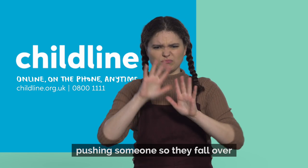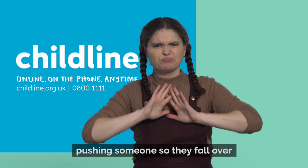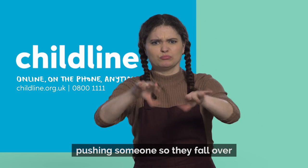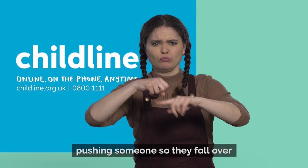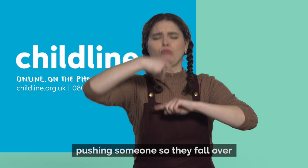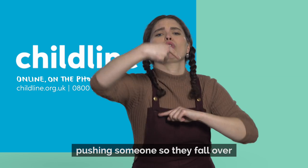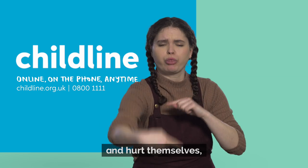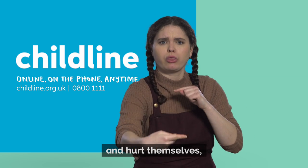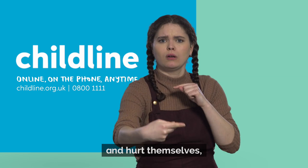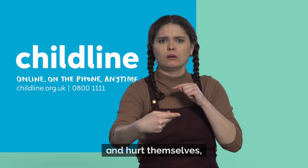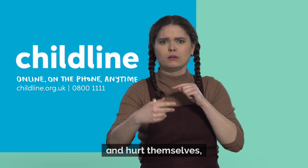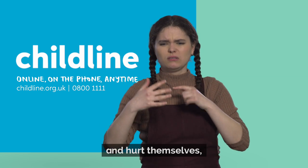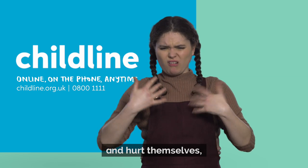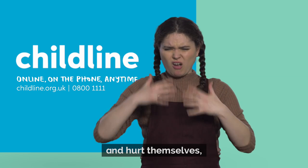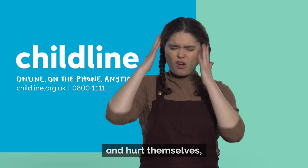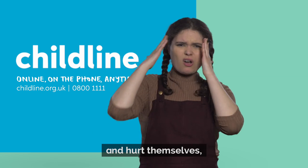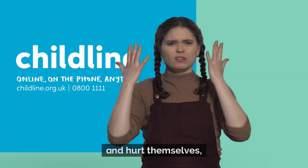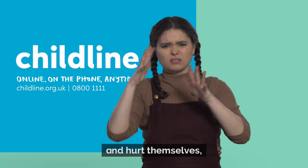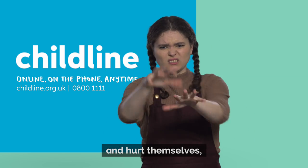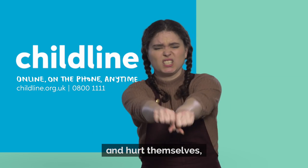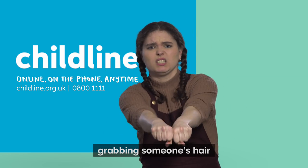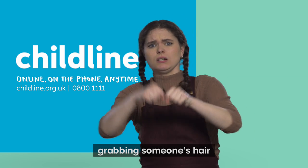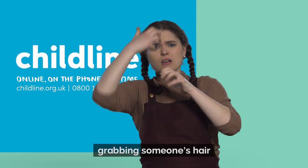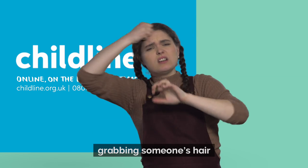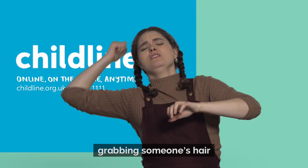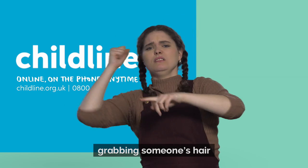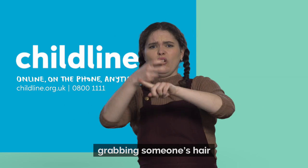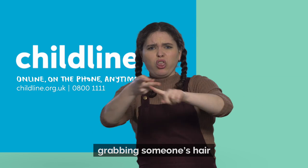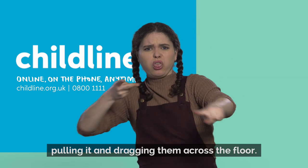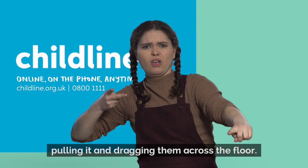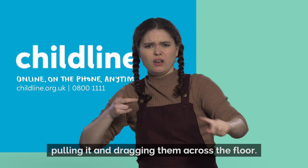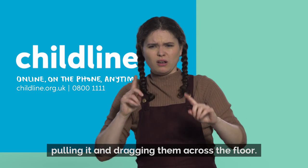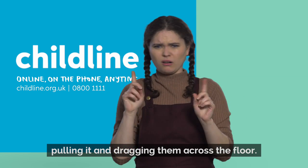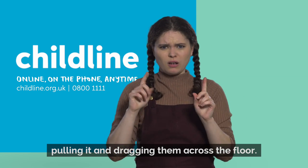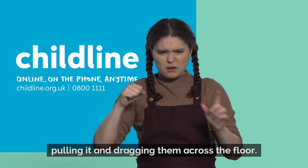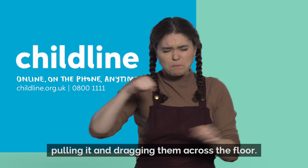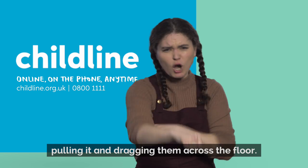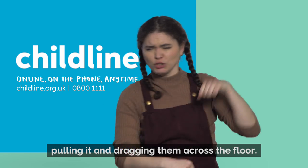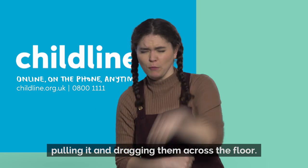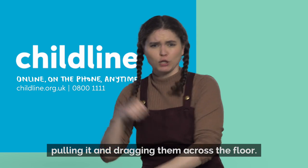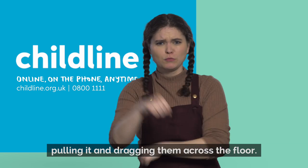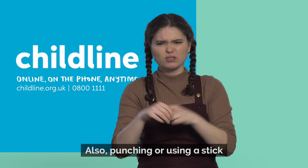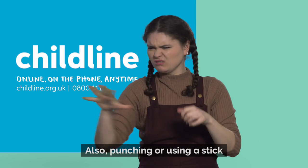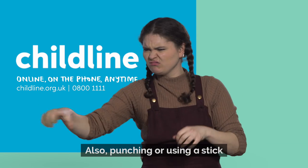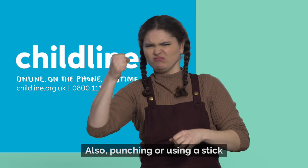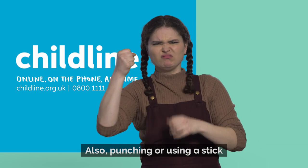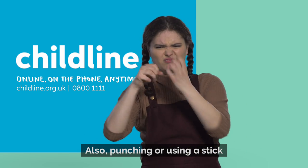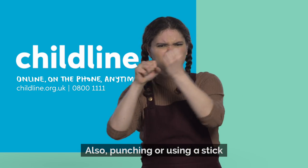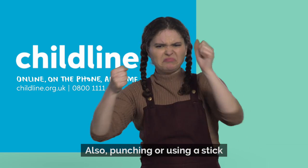pushing someone so they fall over and hurt themselves. Grabbing someone's hair, pulling it and dragging them across the floor. Also,